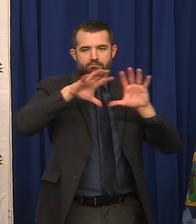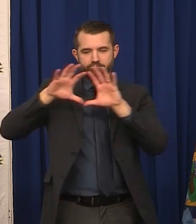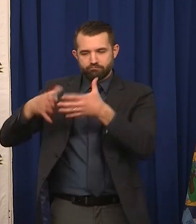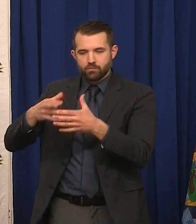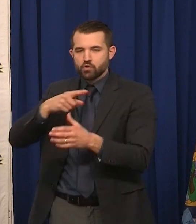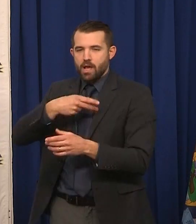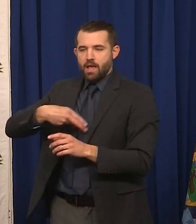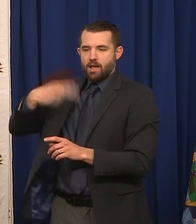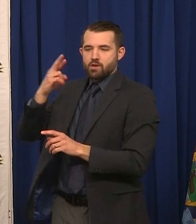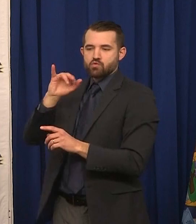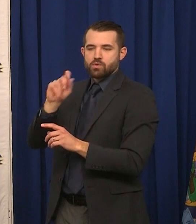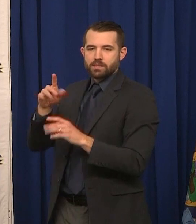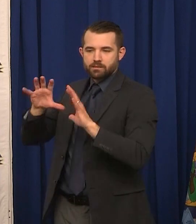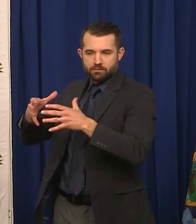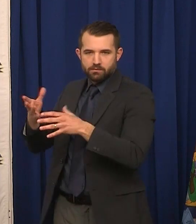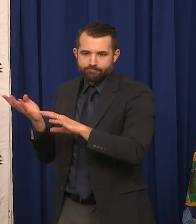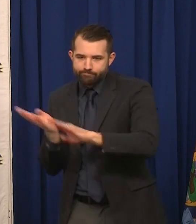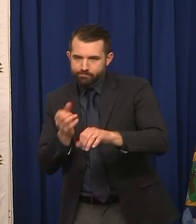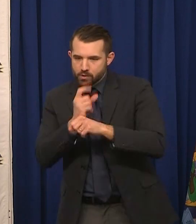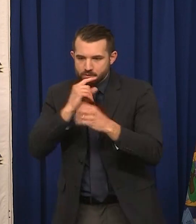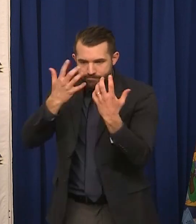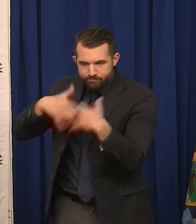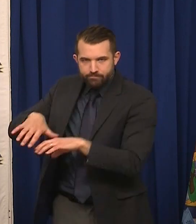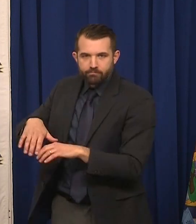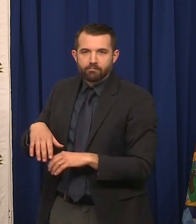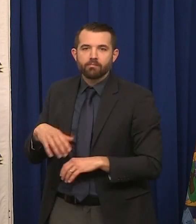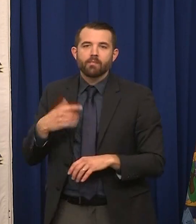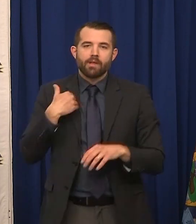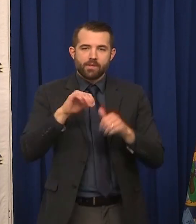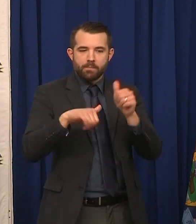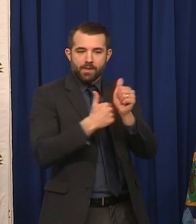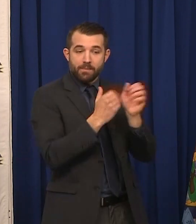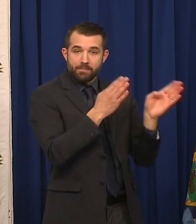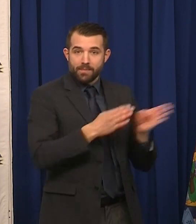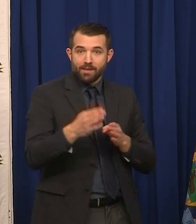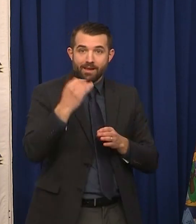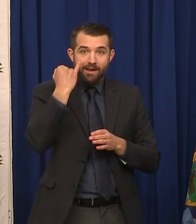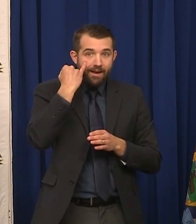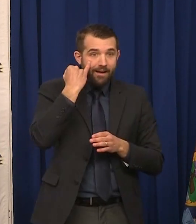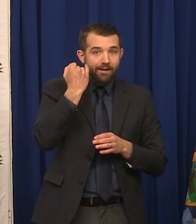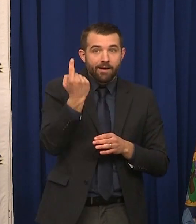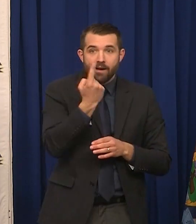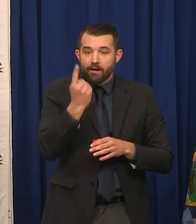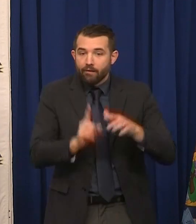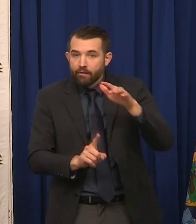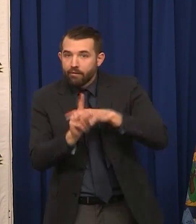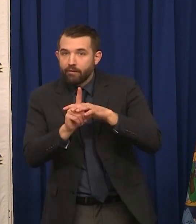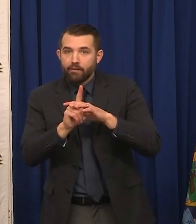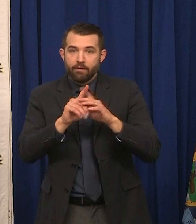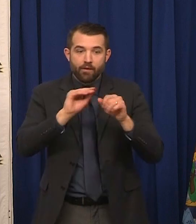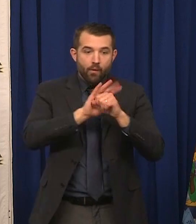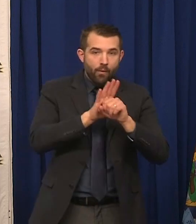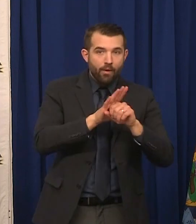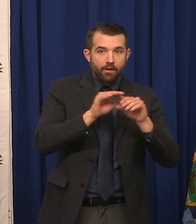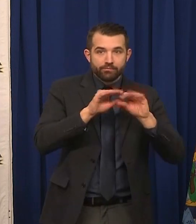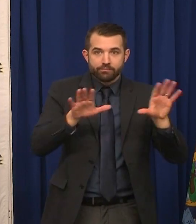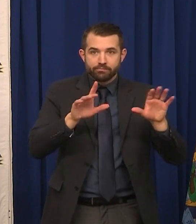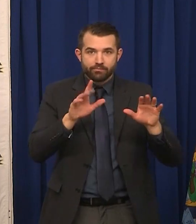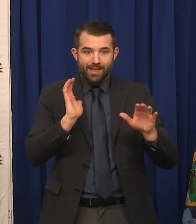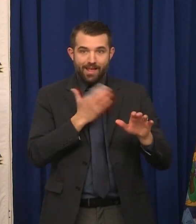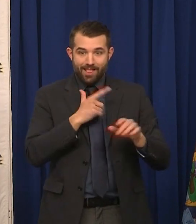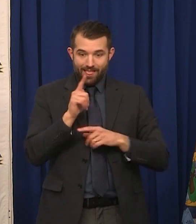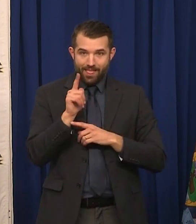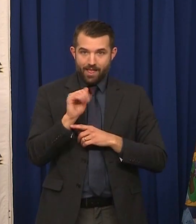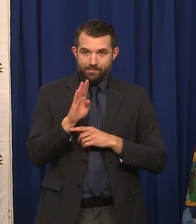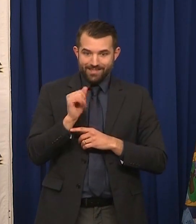staff sadly were to fall ill, we have a way to continue continuity of operations. So, can you tell us where you're considering sending those parties